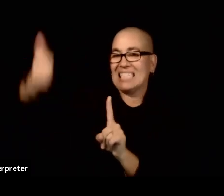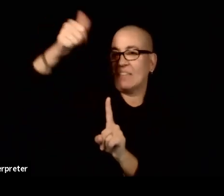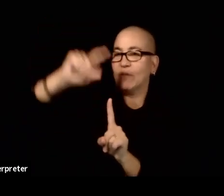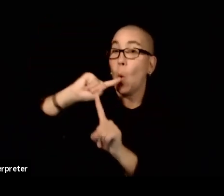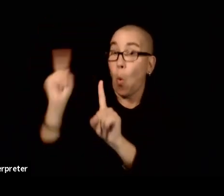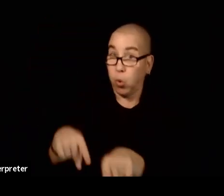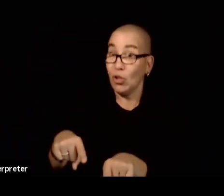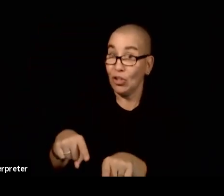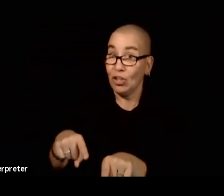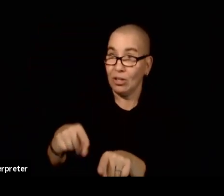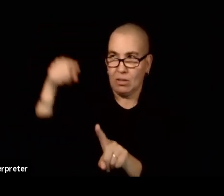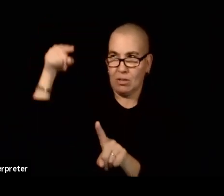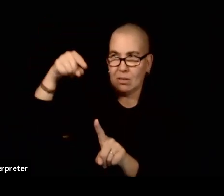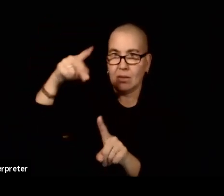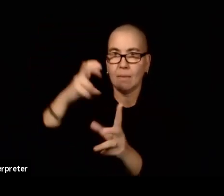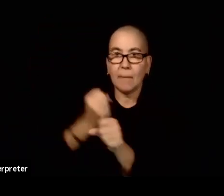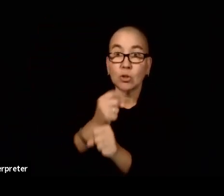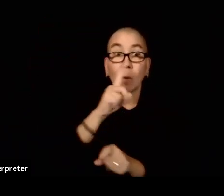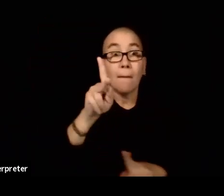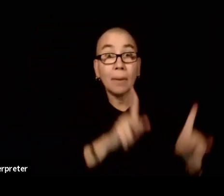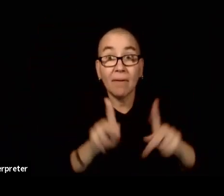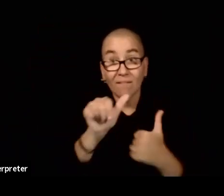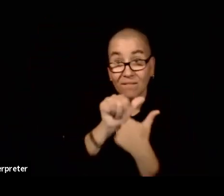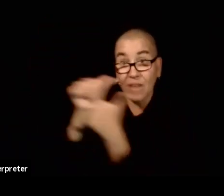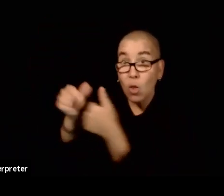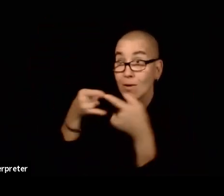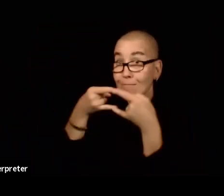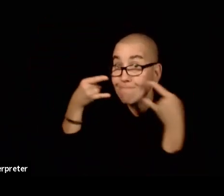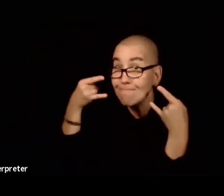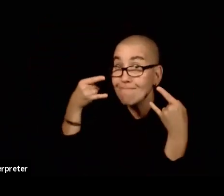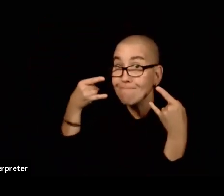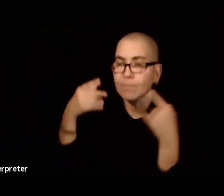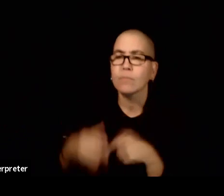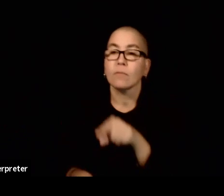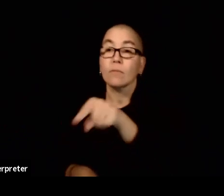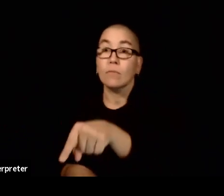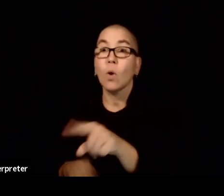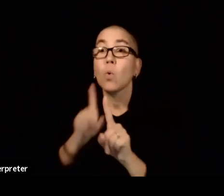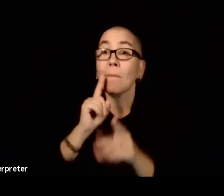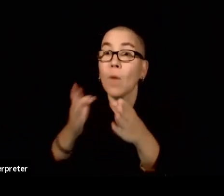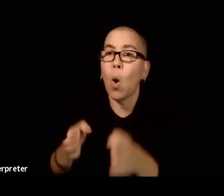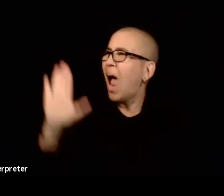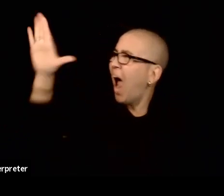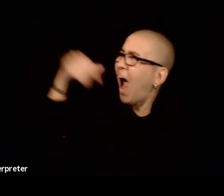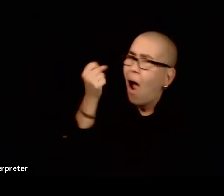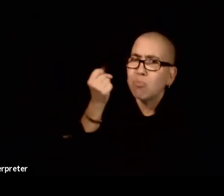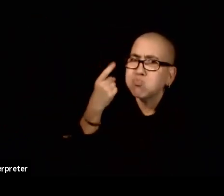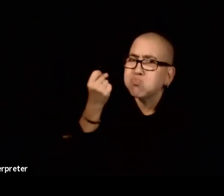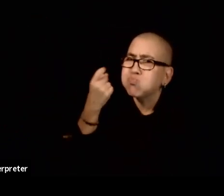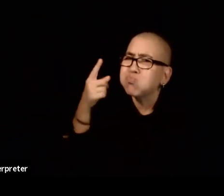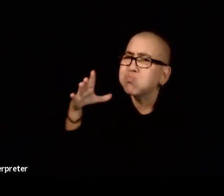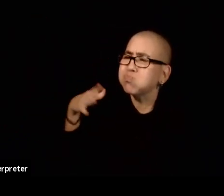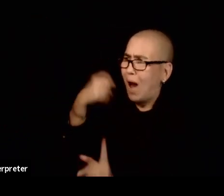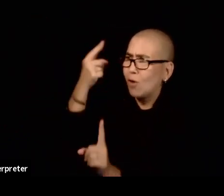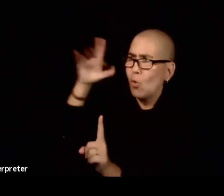ask. I understand your position on this, but from the standpoint of the citizens, let me ask you this.